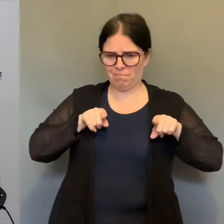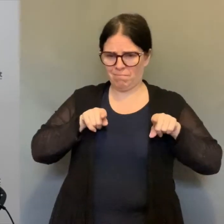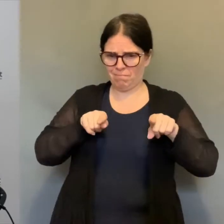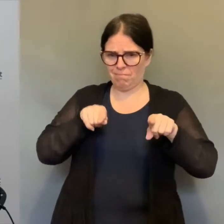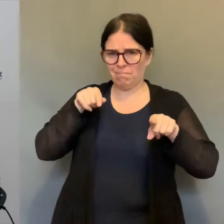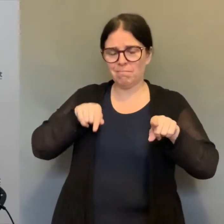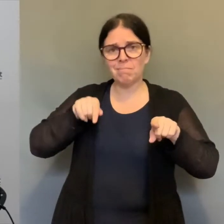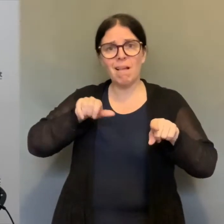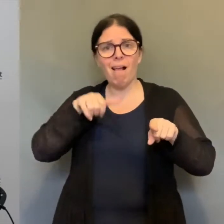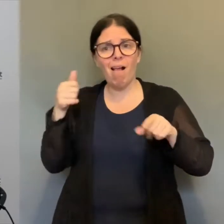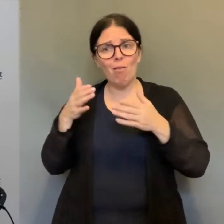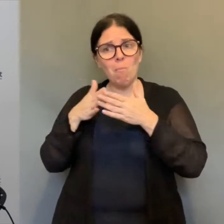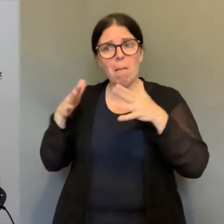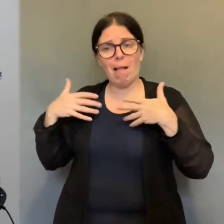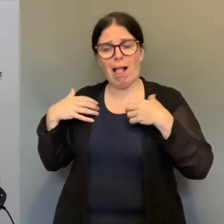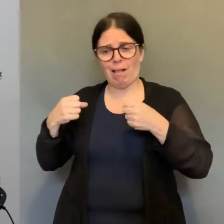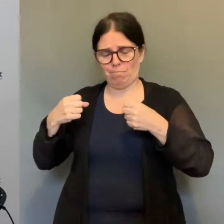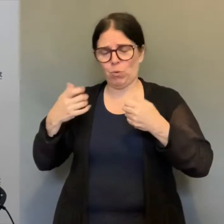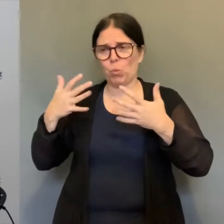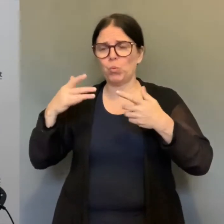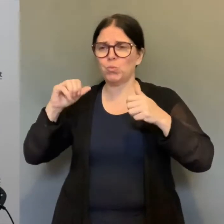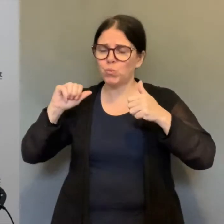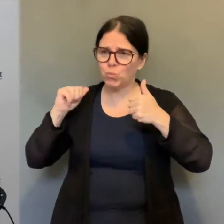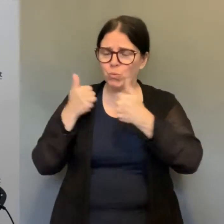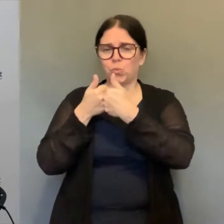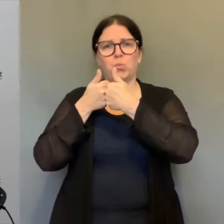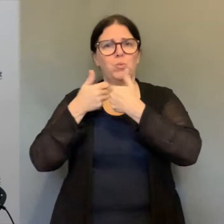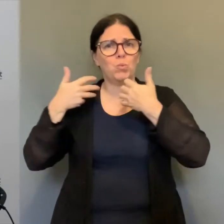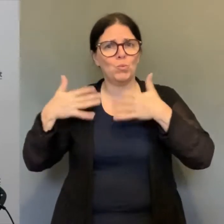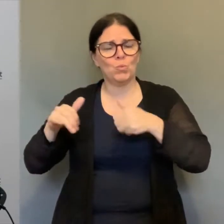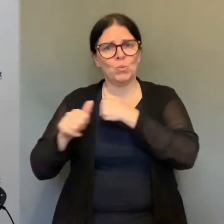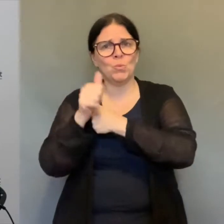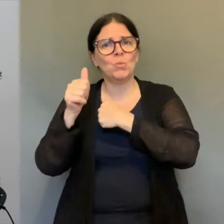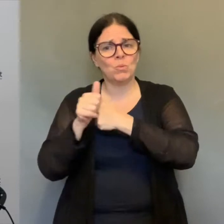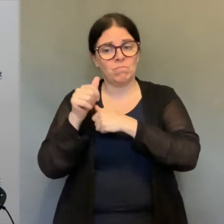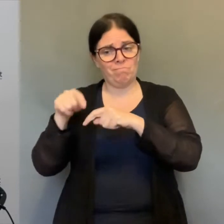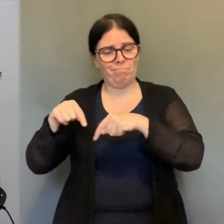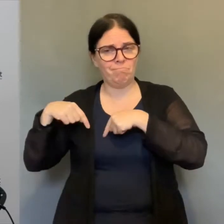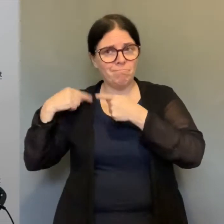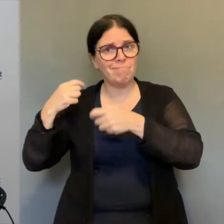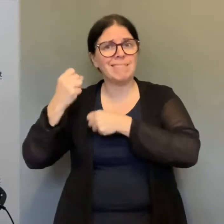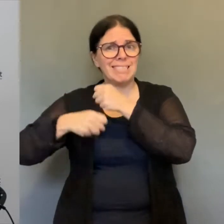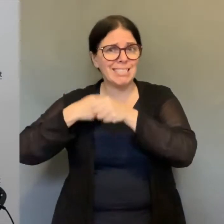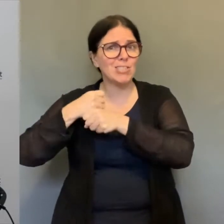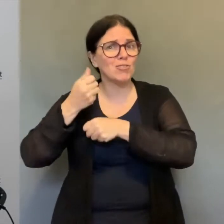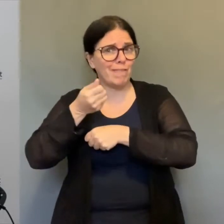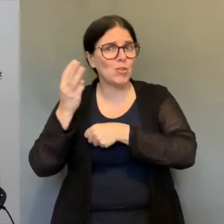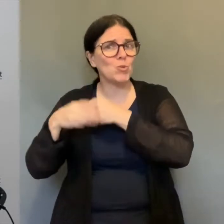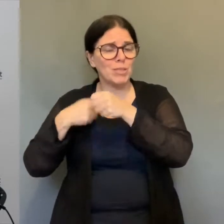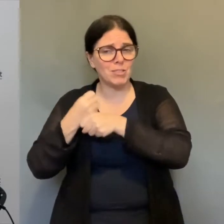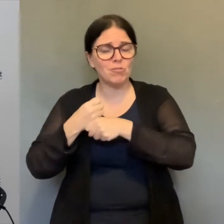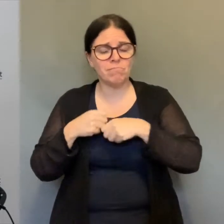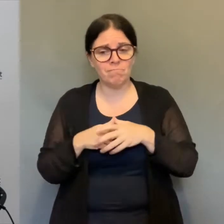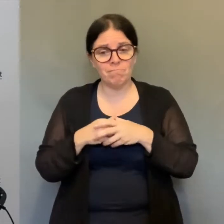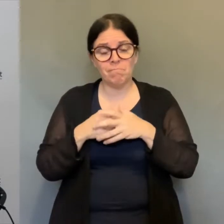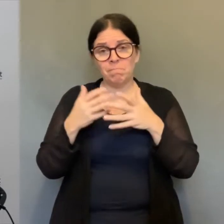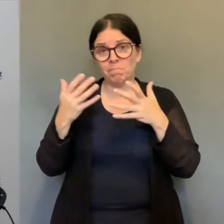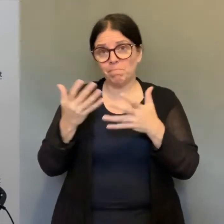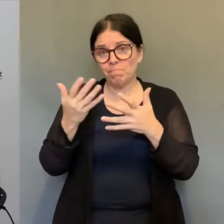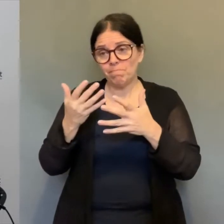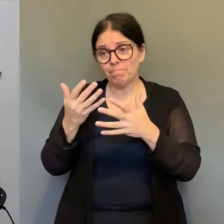inception. While meetings of the strategy have been on hold or held informally over the past month,